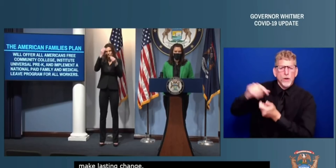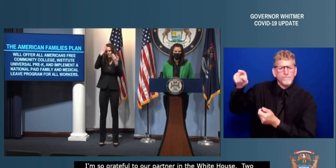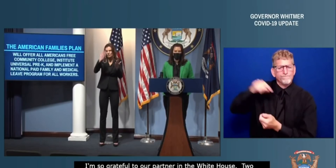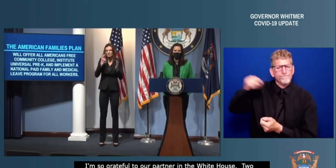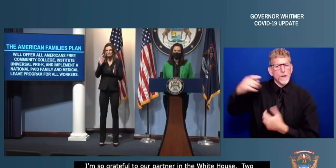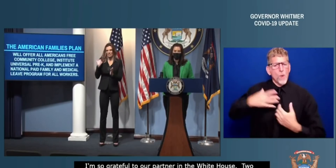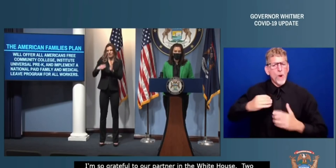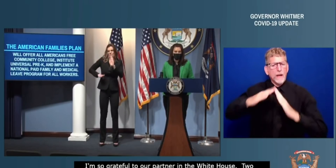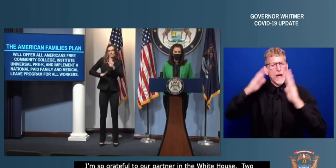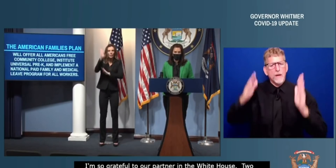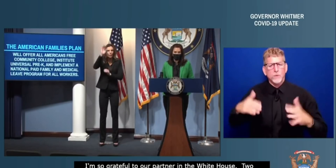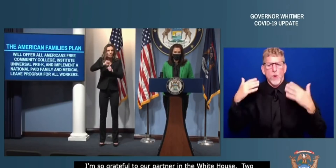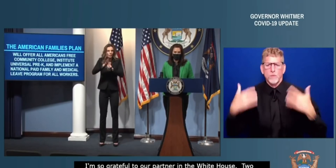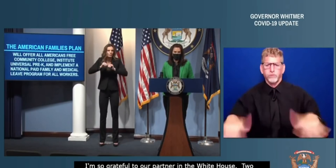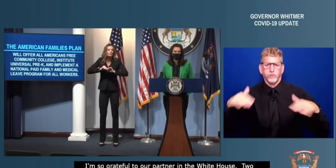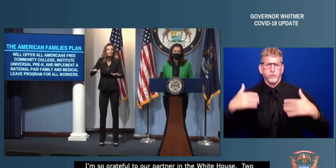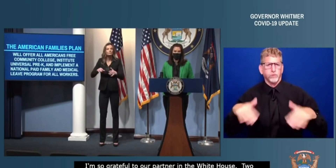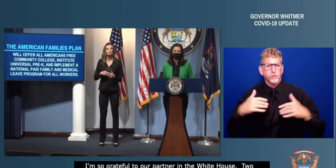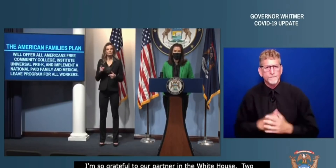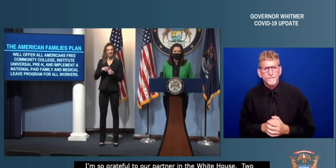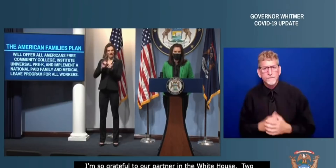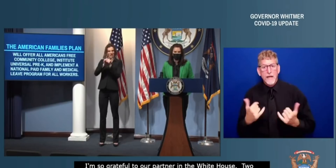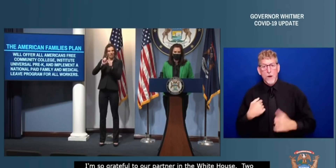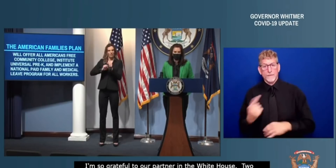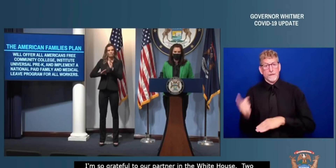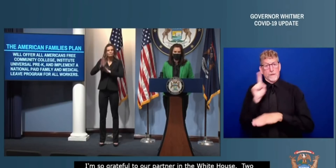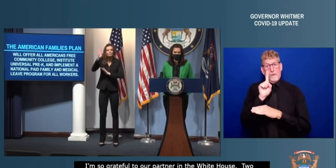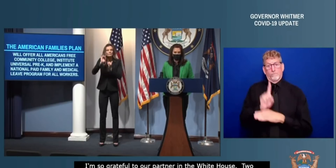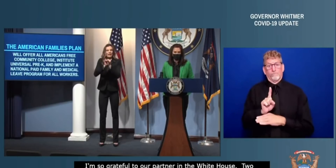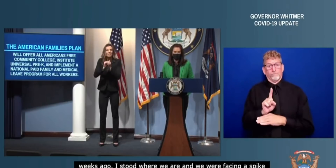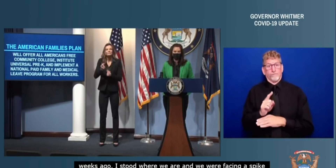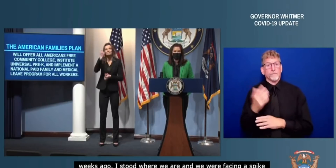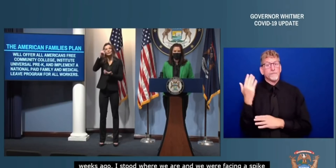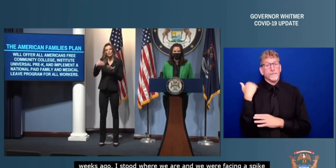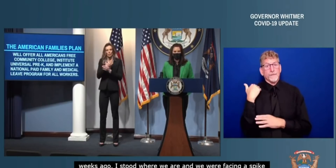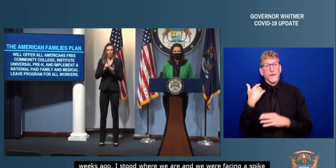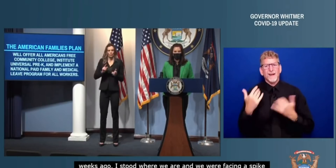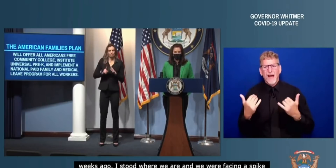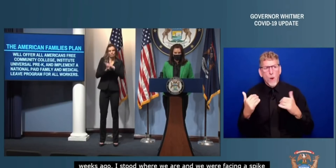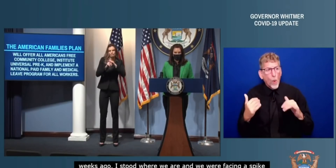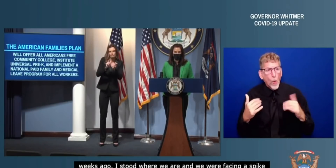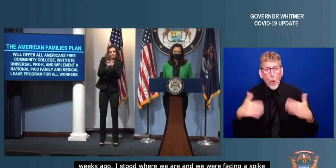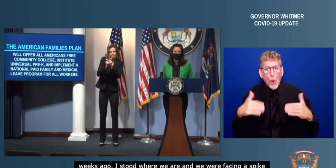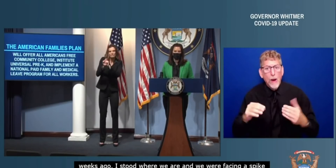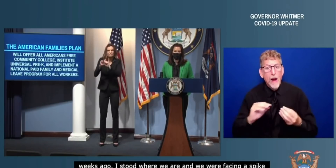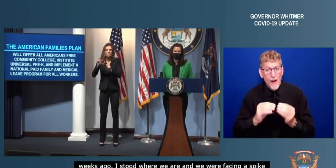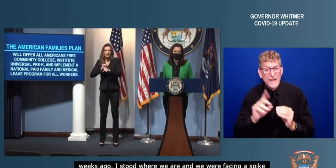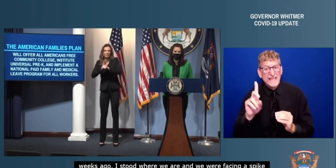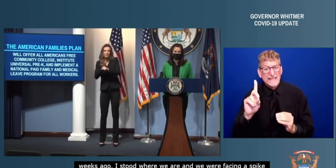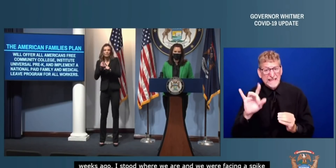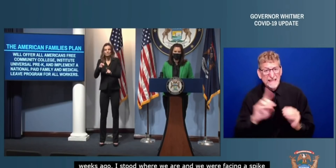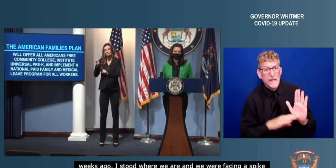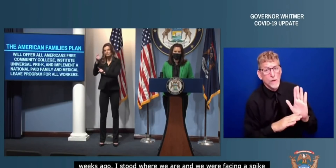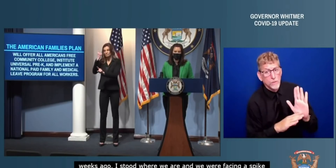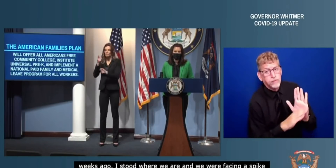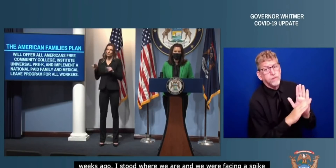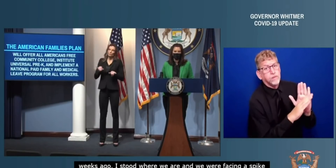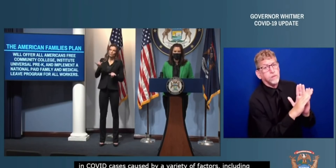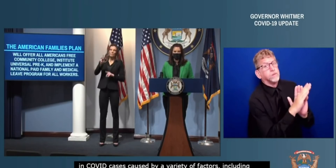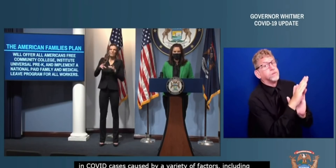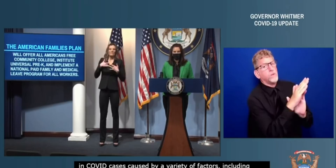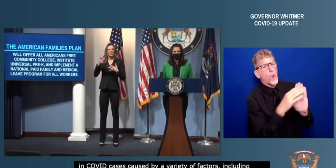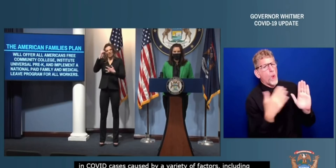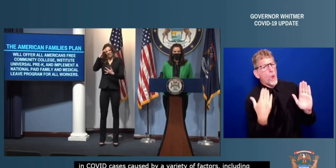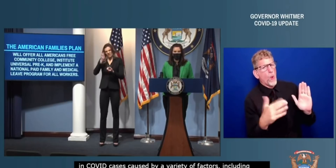cases. It was caused by a variety of factors, including highly infectious variants, pandemic fatigue, and increased mobility.